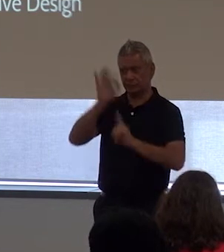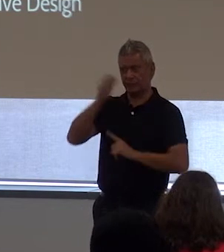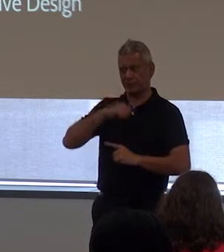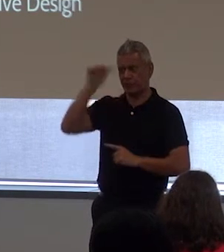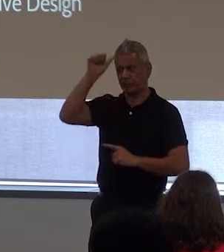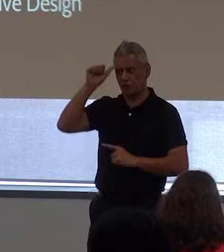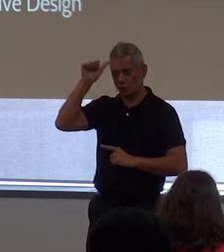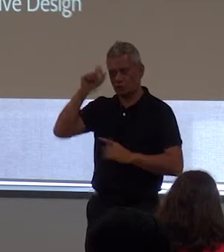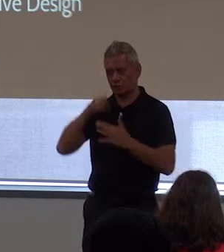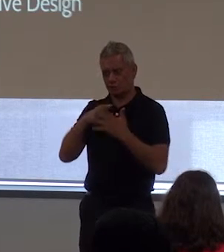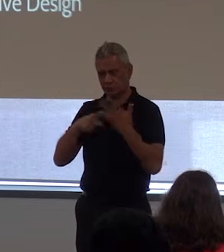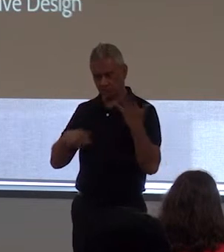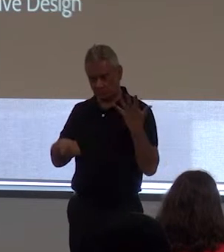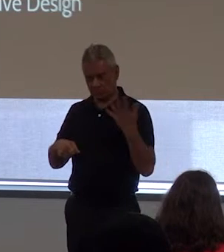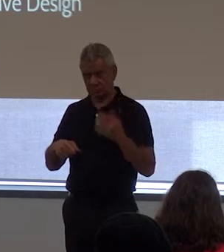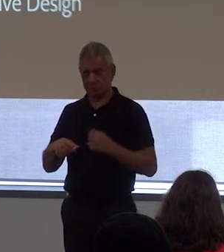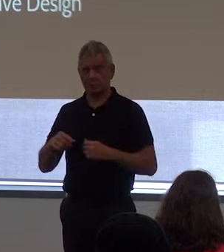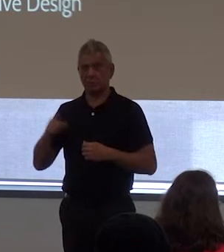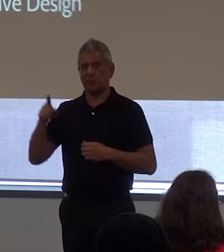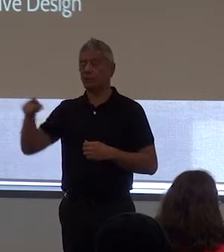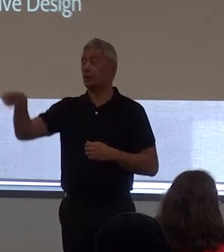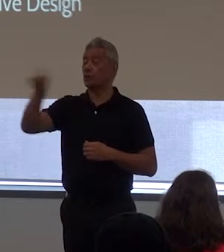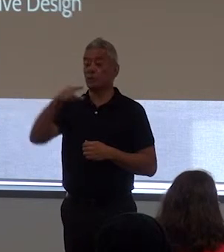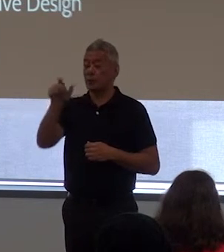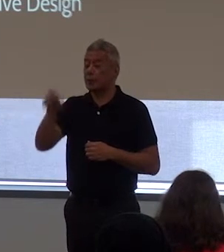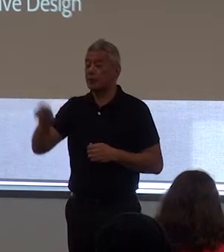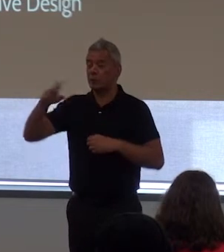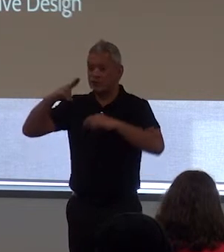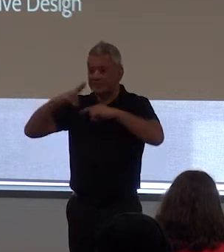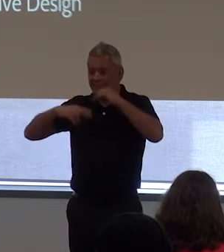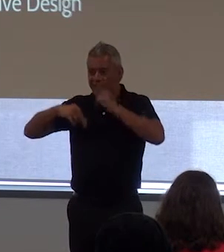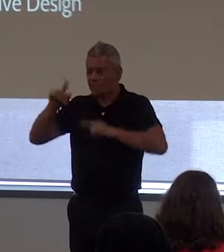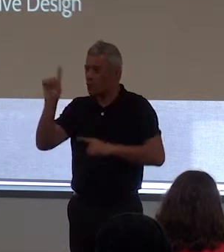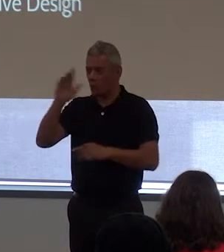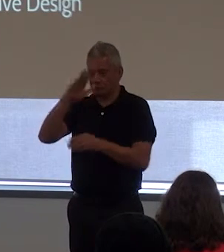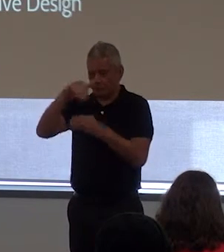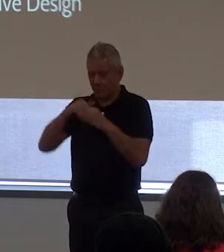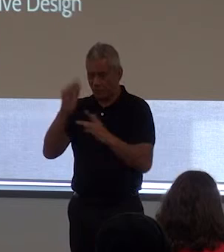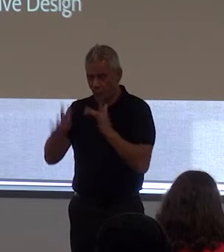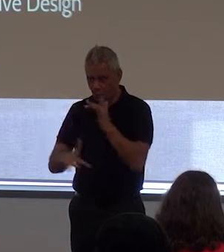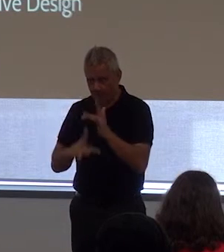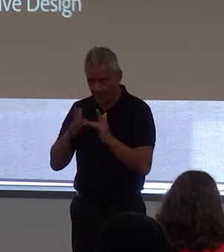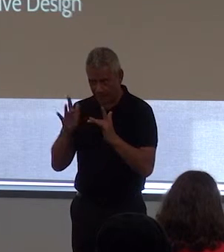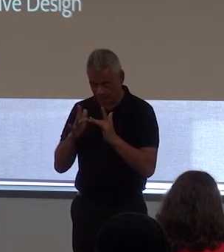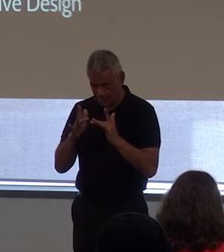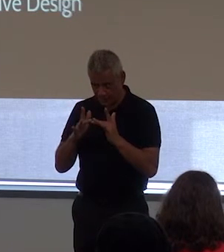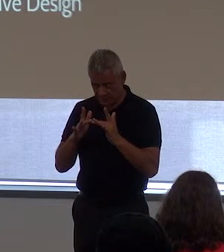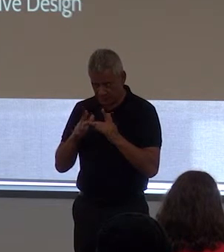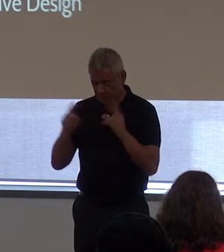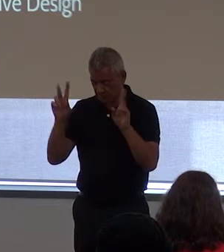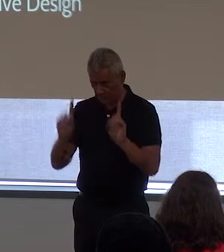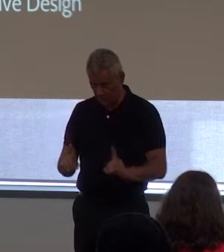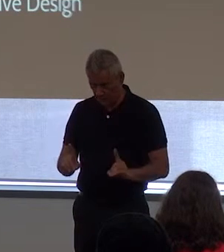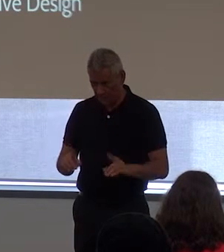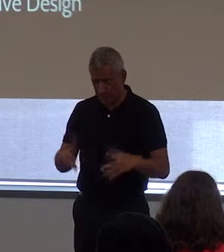as a developer, or it doesn't matter, anyone who's involved in in the web, how do we engage people around us to get